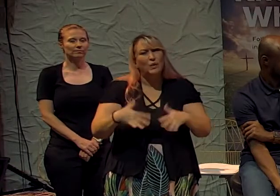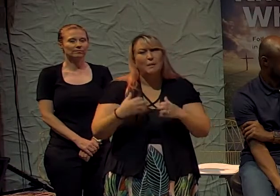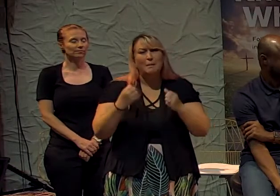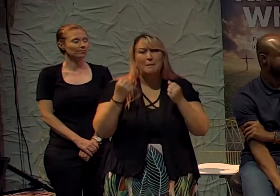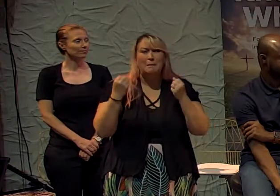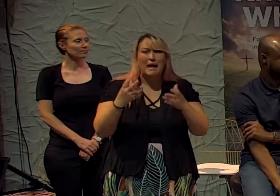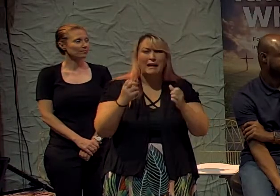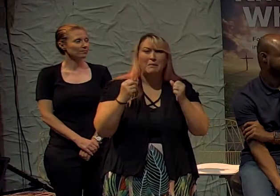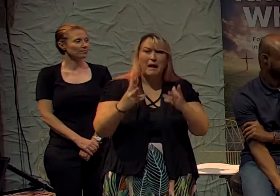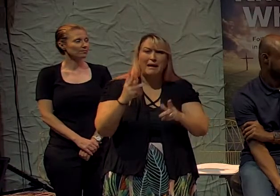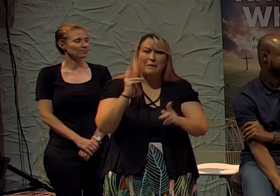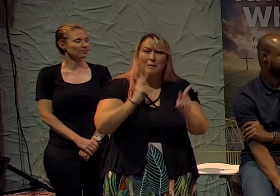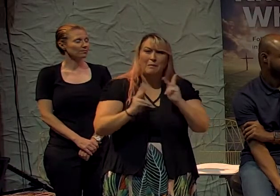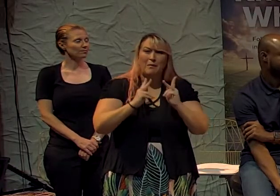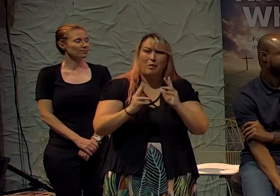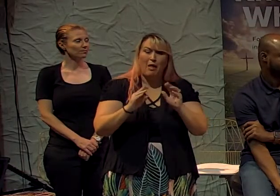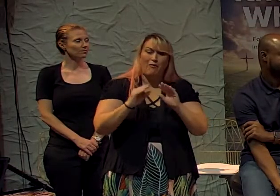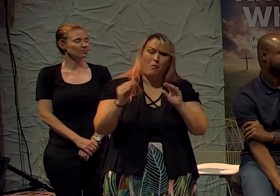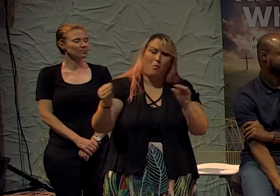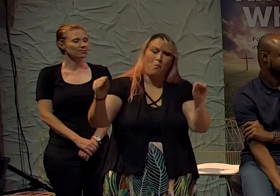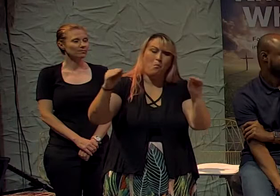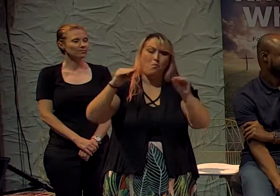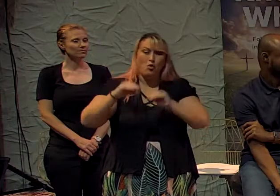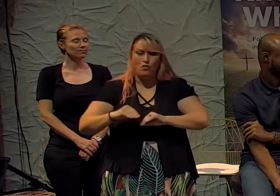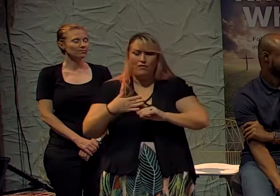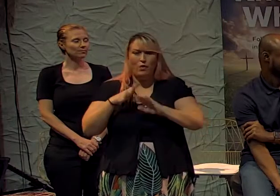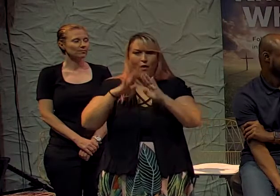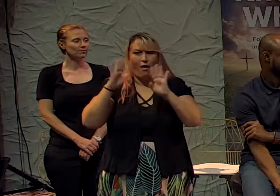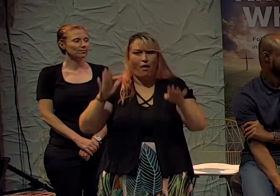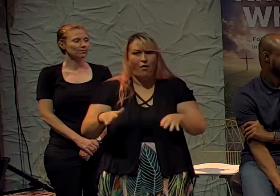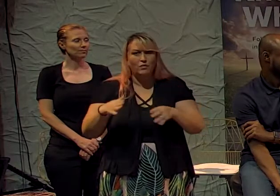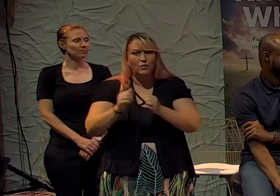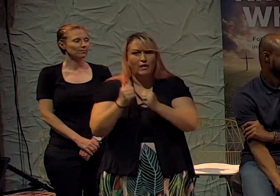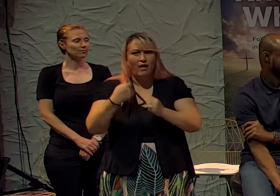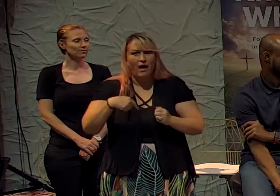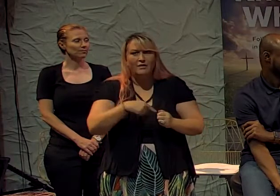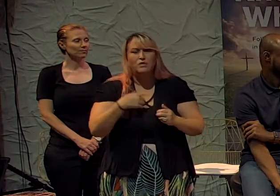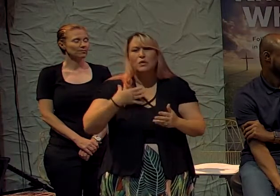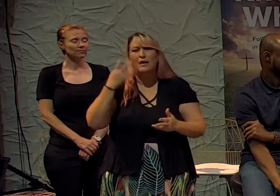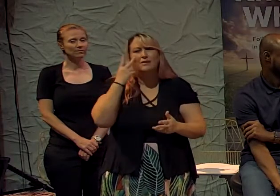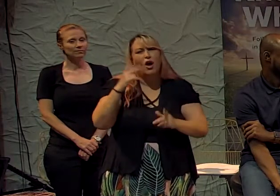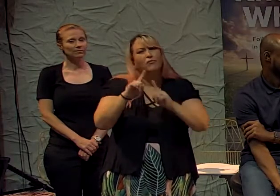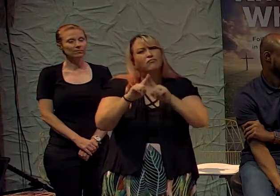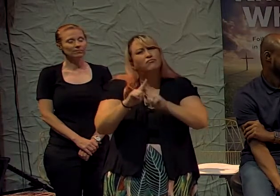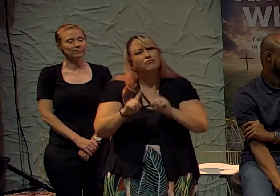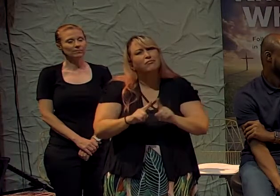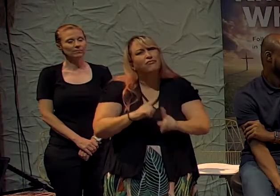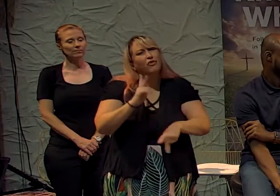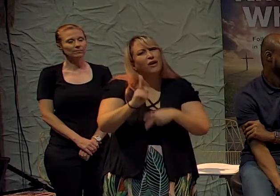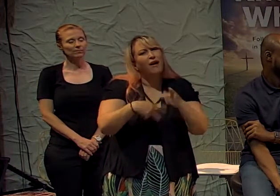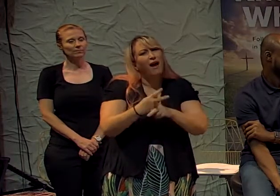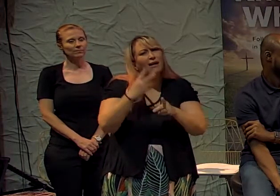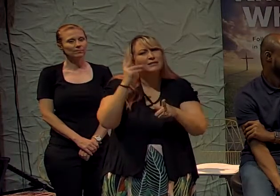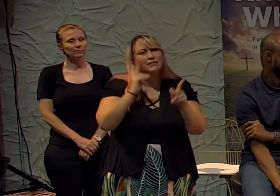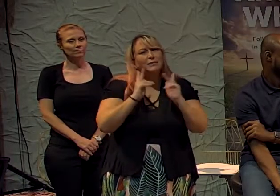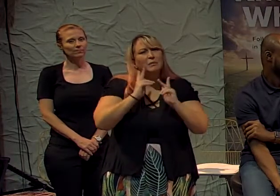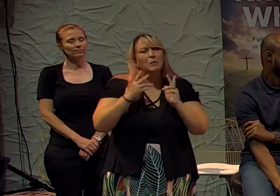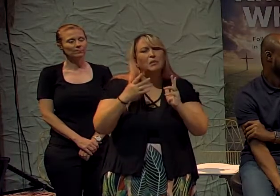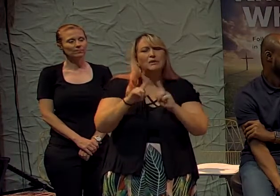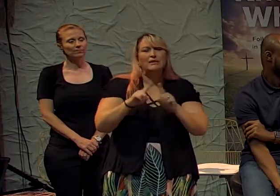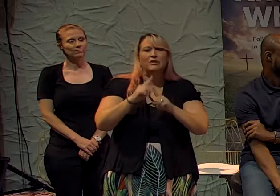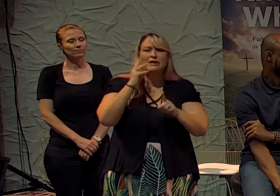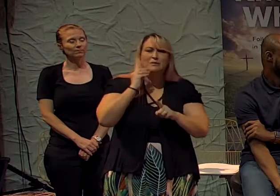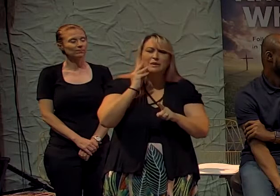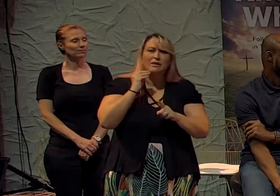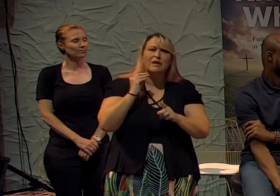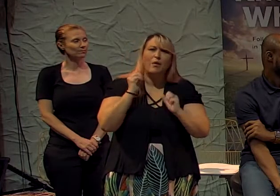with us over the years. I can't even count how many. And so they got to see different types of people, different experiences, but they